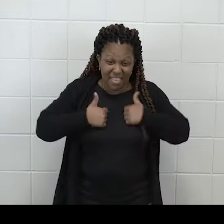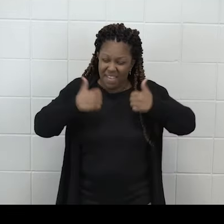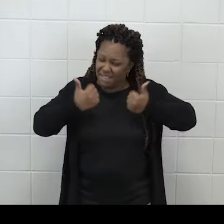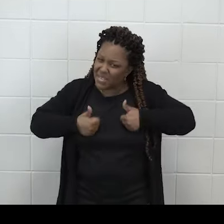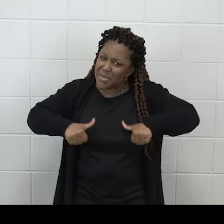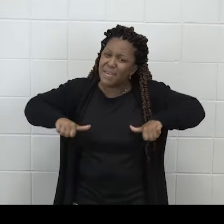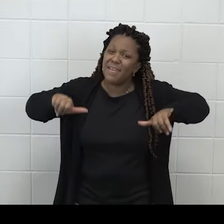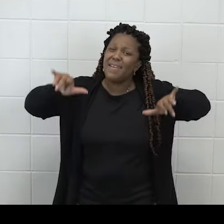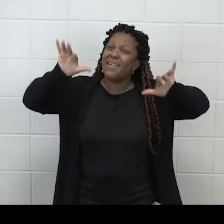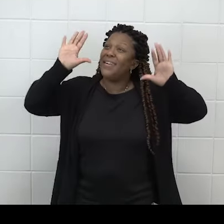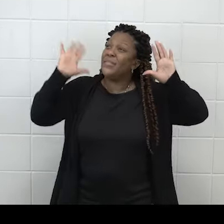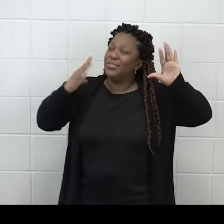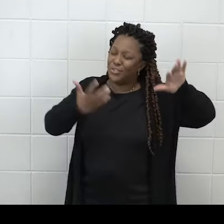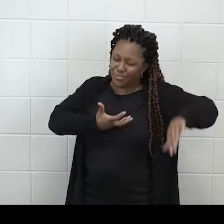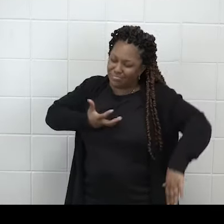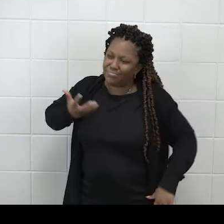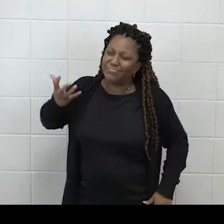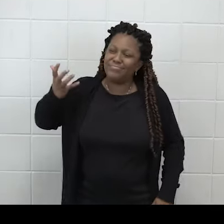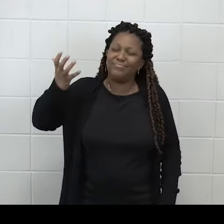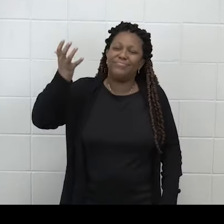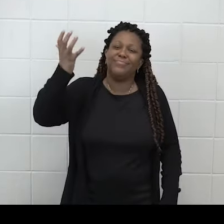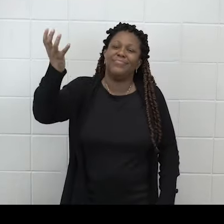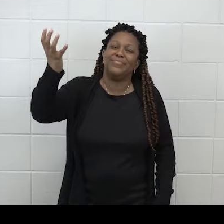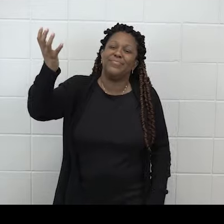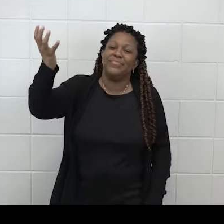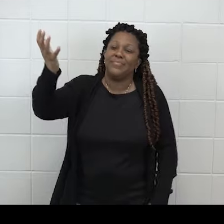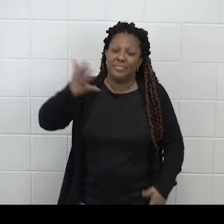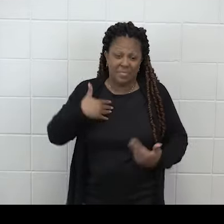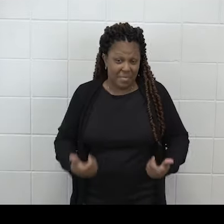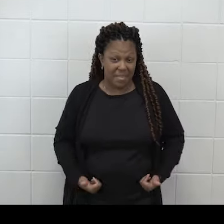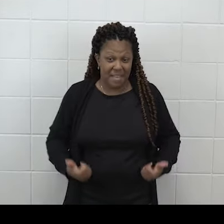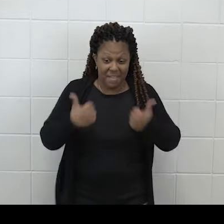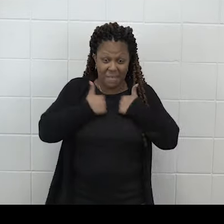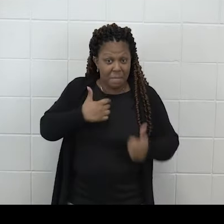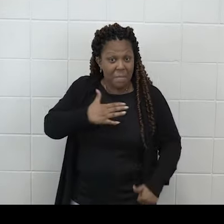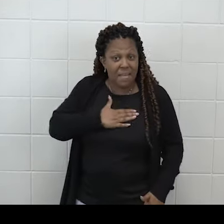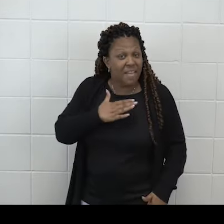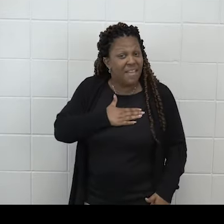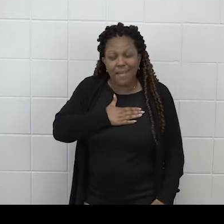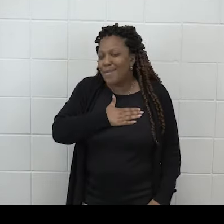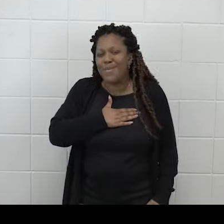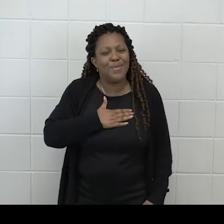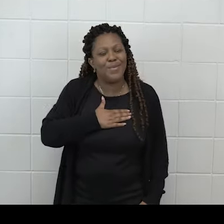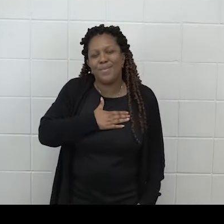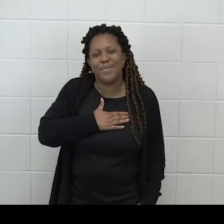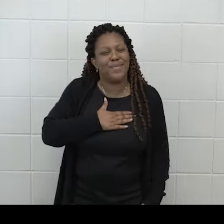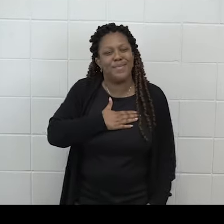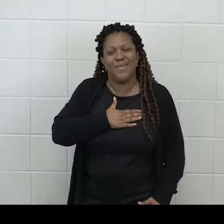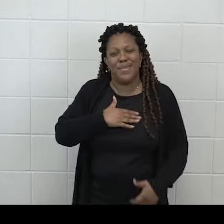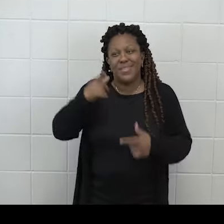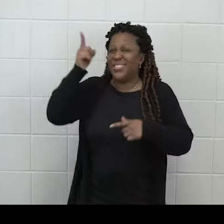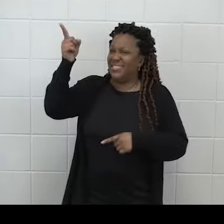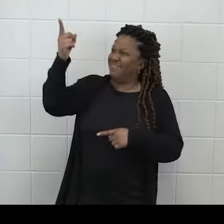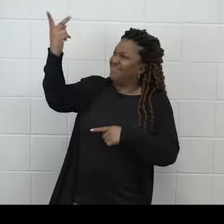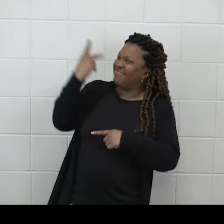I give myself to you, say, say my life is not my own. My life is not my own.